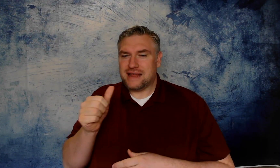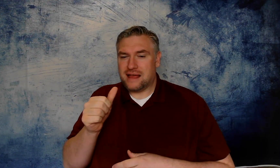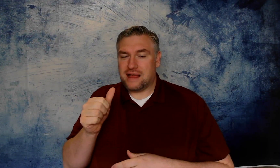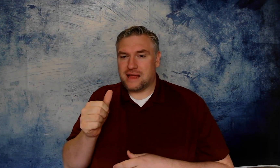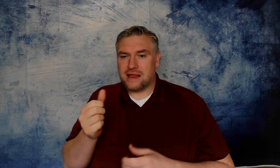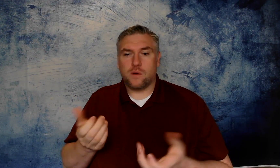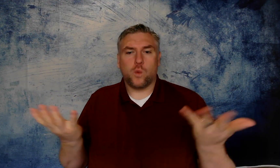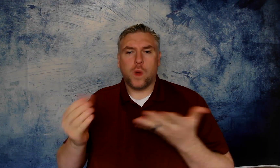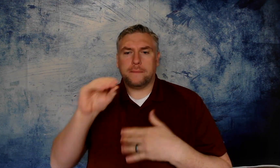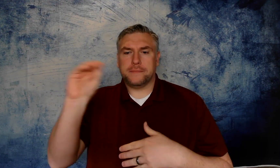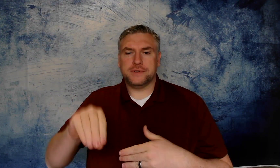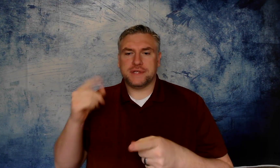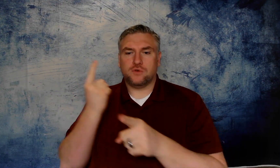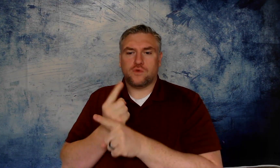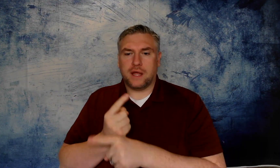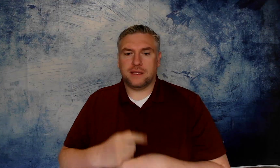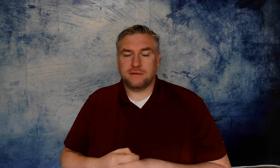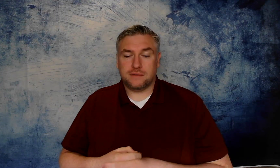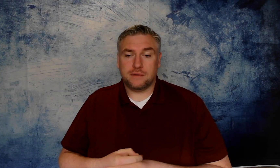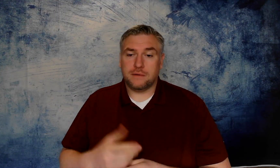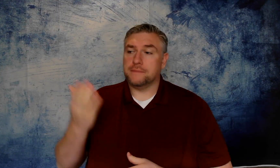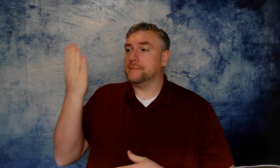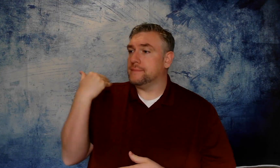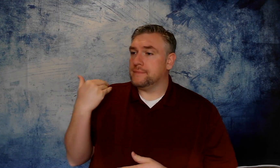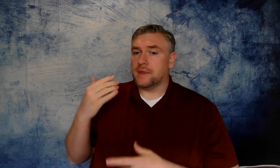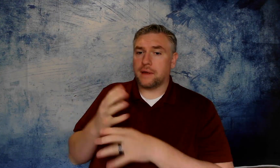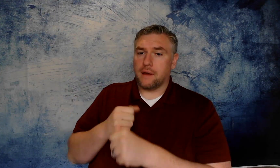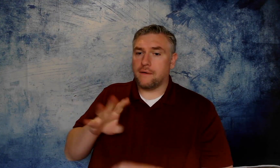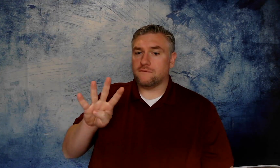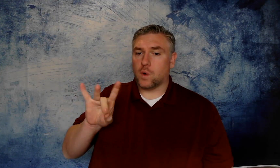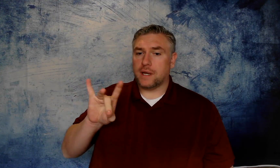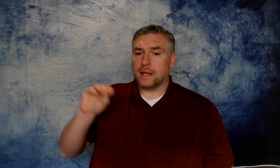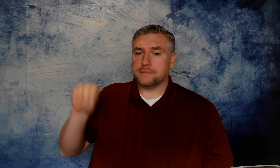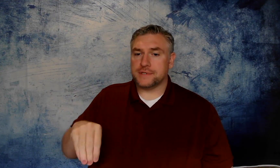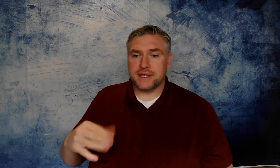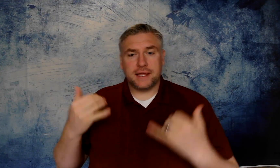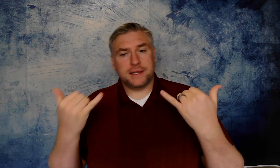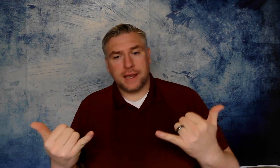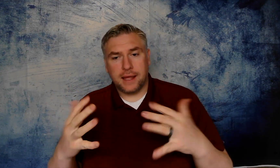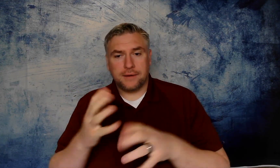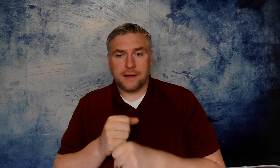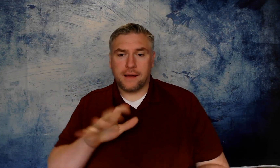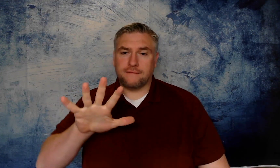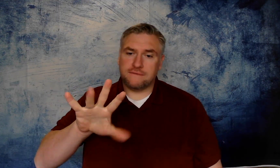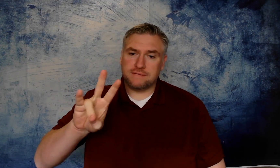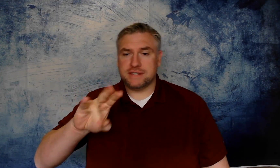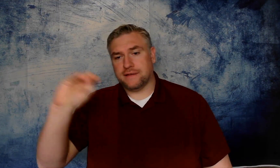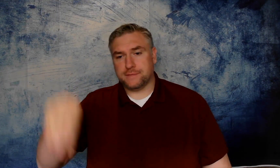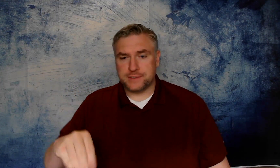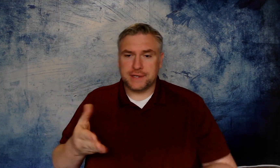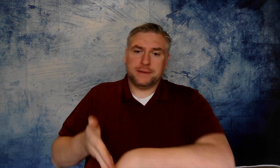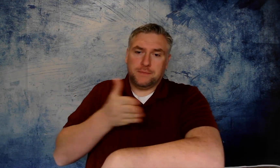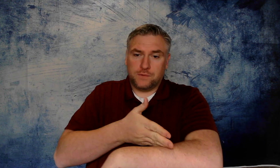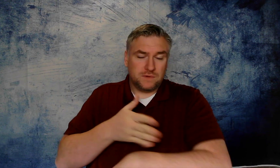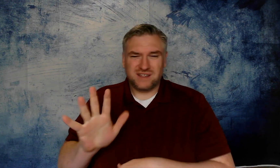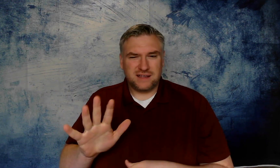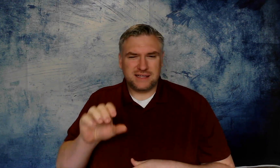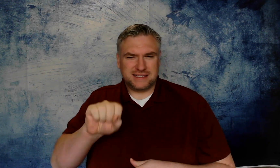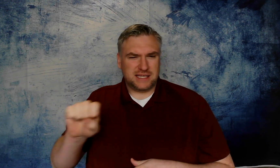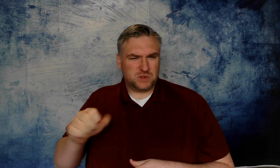A standard score isn't like a what percent is right. They got a 47% last time, now they have a 57%, they've